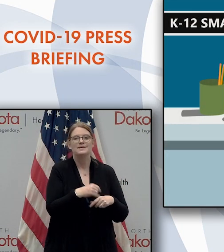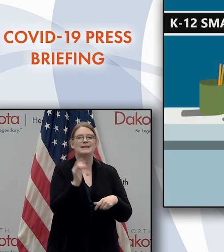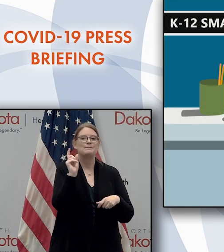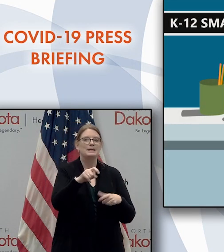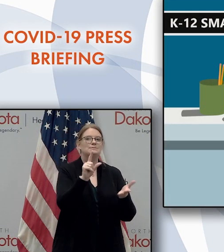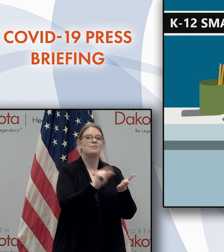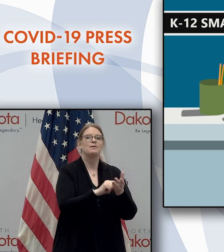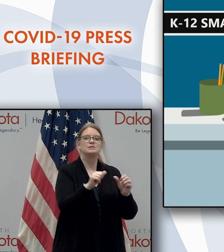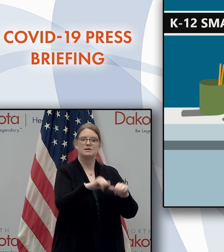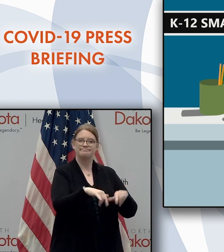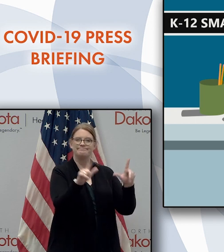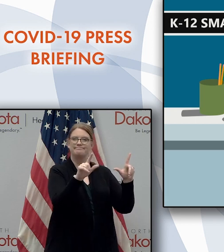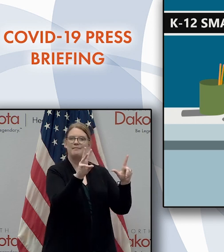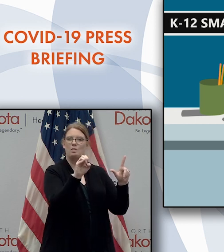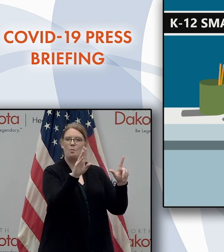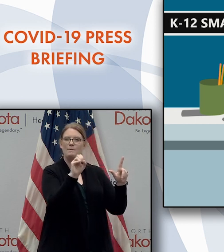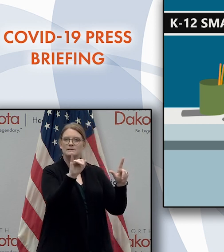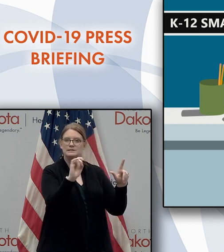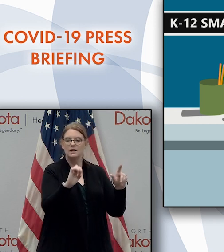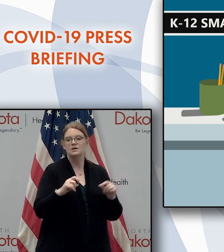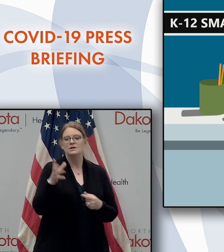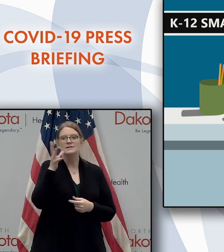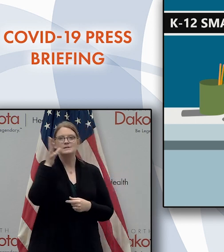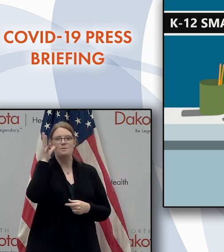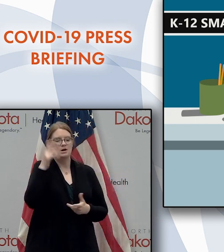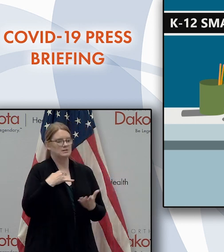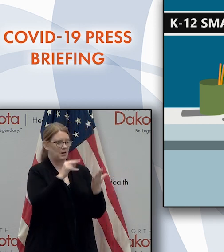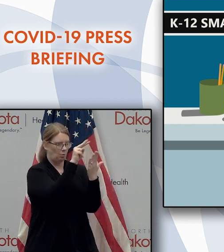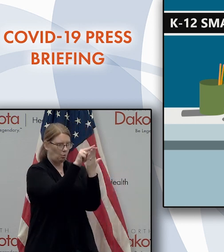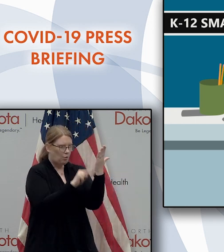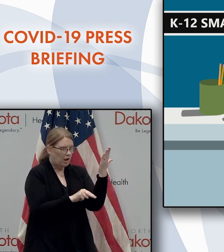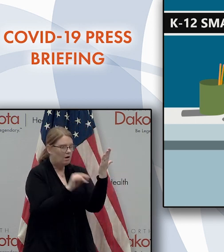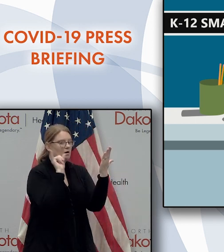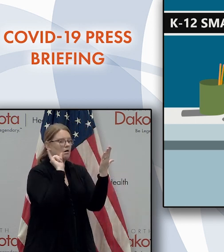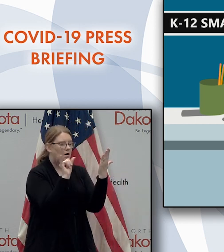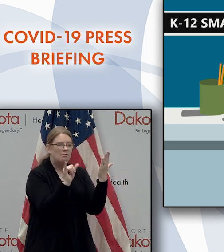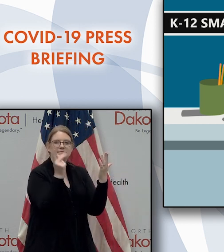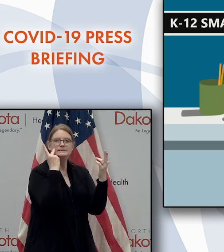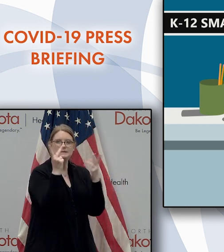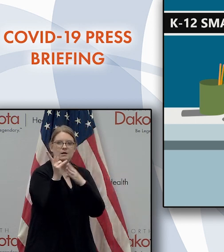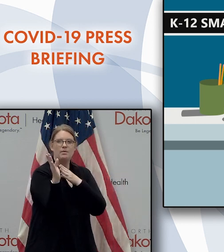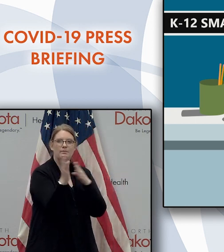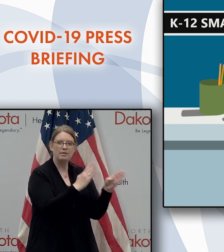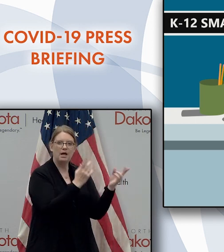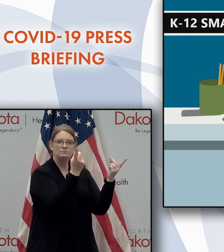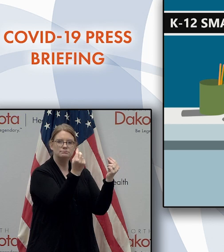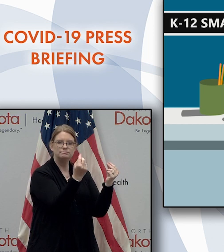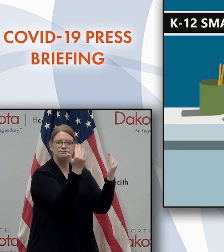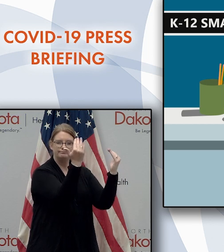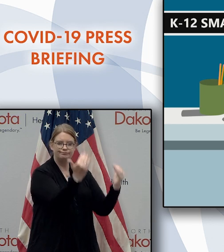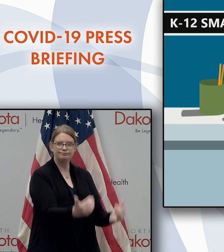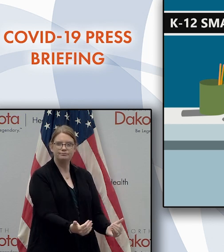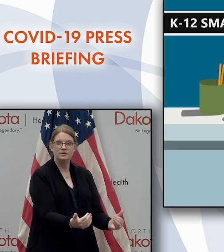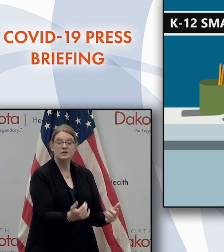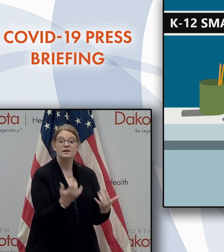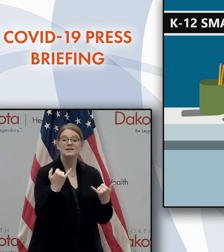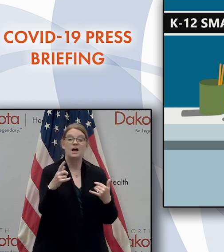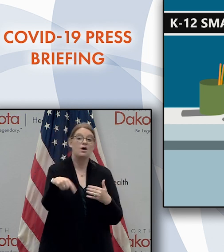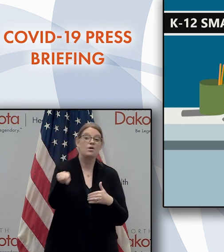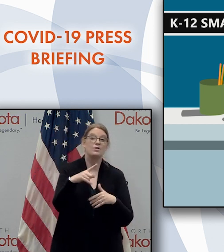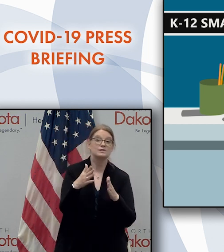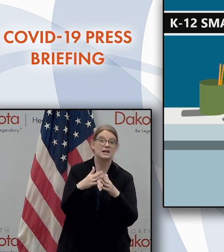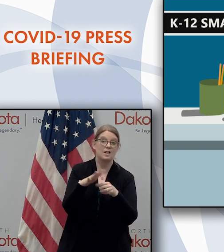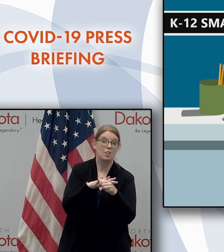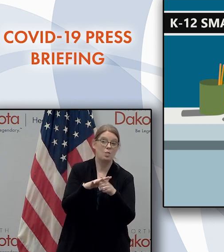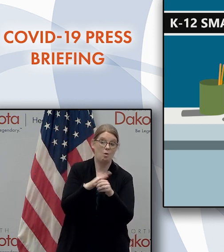website, and so parents will have an opportunity to transparently see what all of the work is. And again, for those in local public health, we